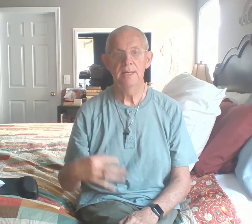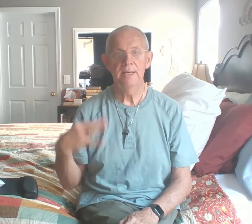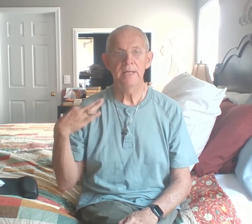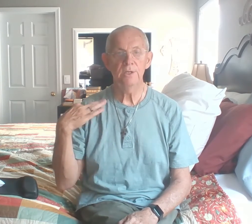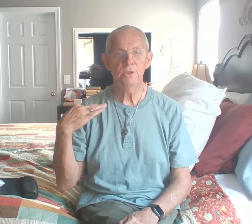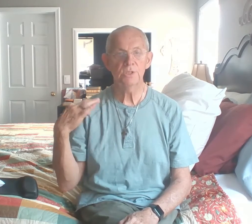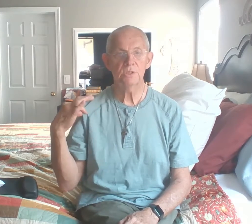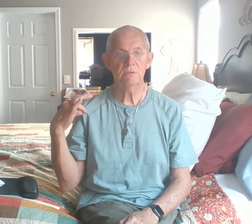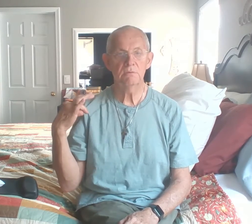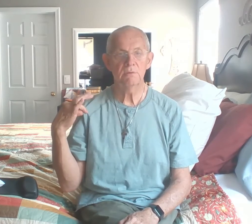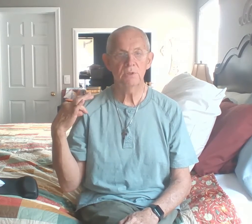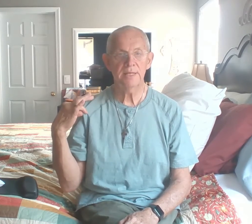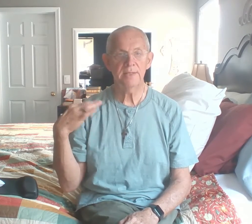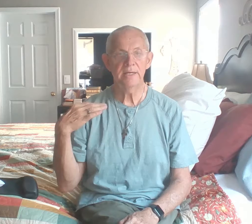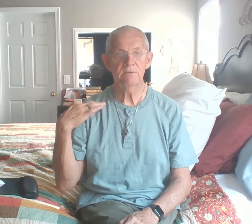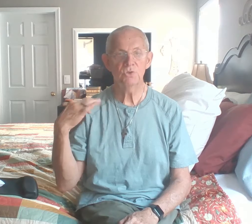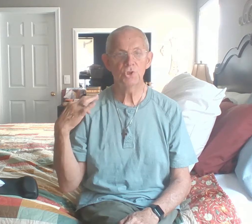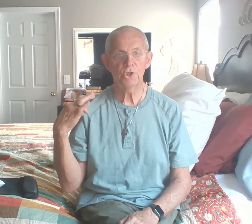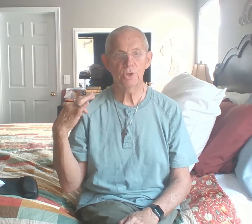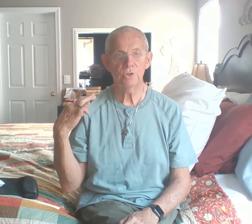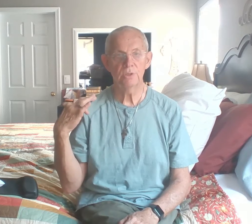You just do like that, shirt.